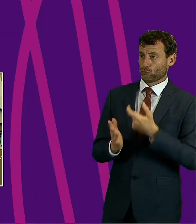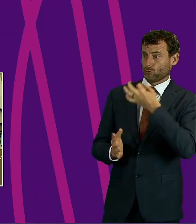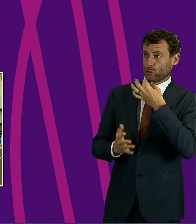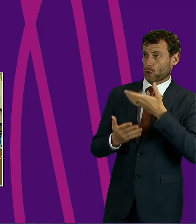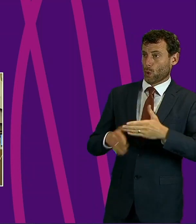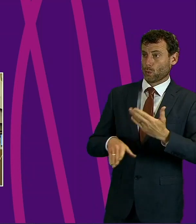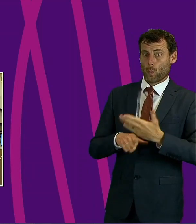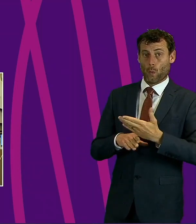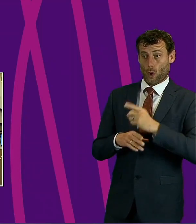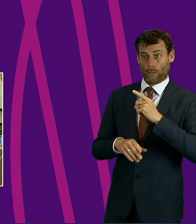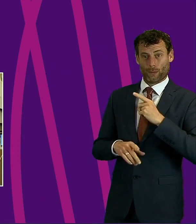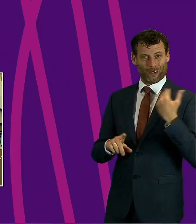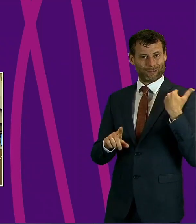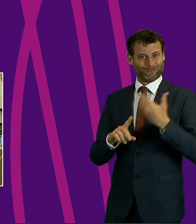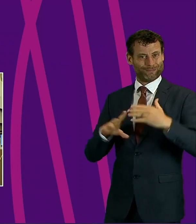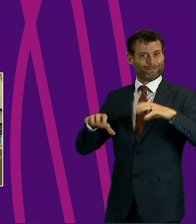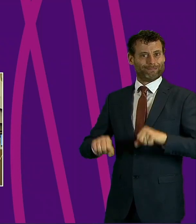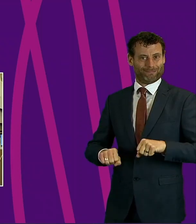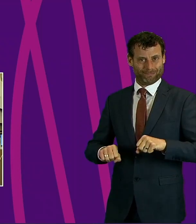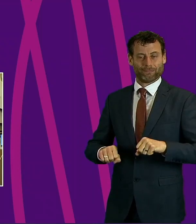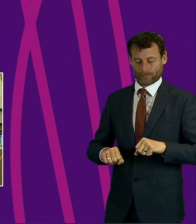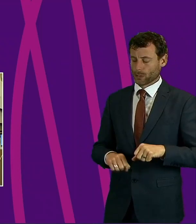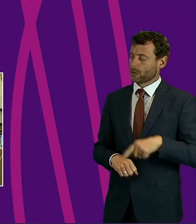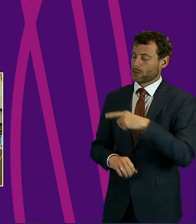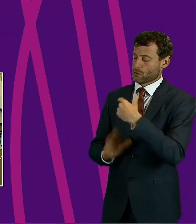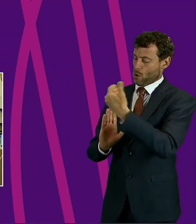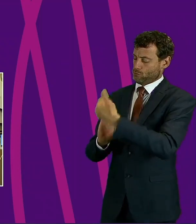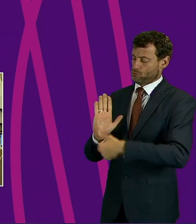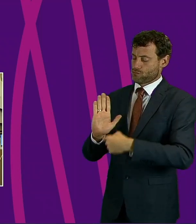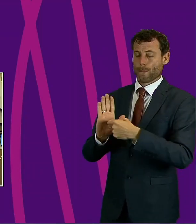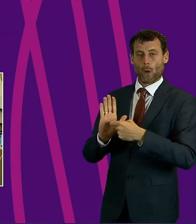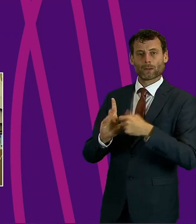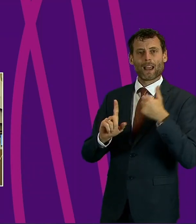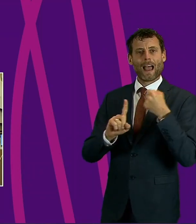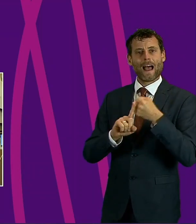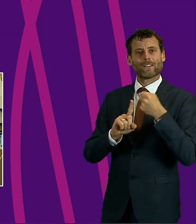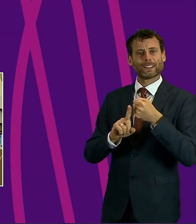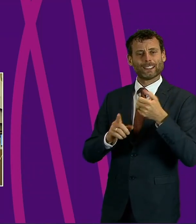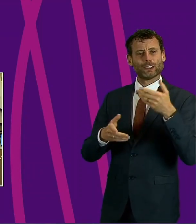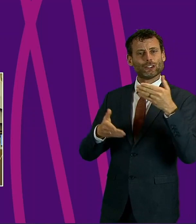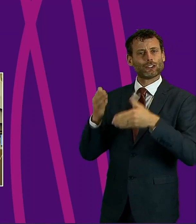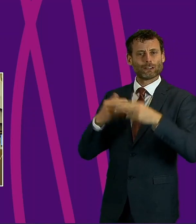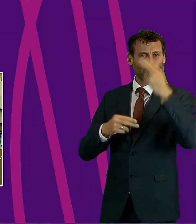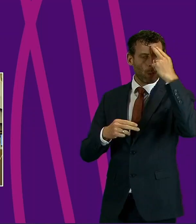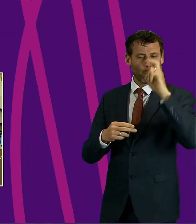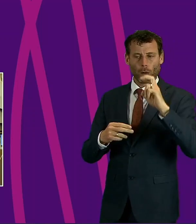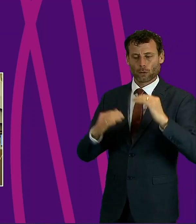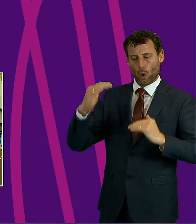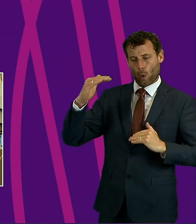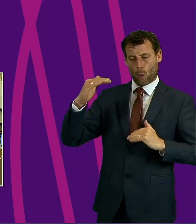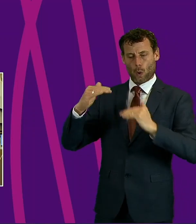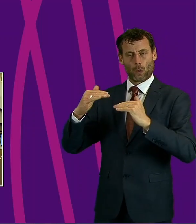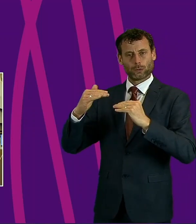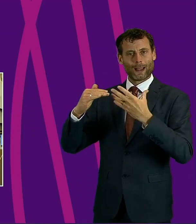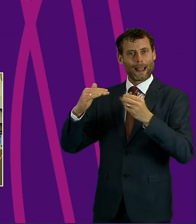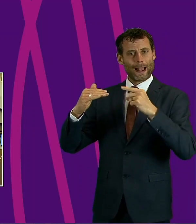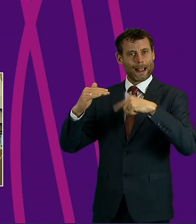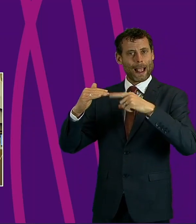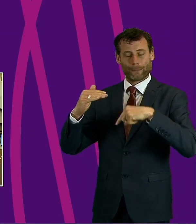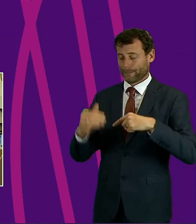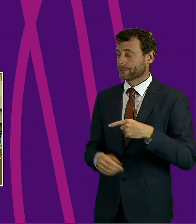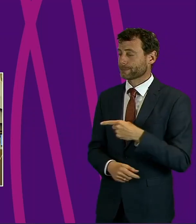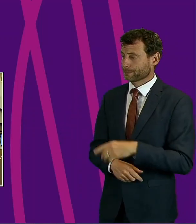also acknowledged in a report by advocacy charity Close the Gap. But the sectors that women are more likely to work in, such as food service and